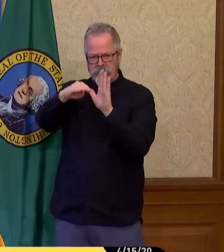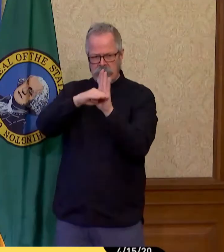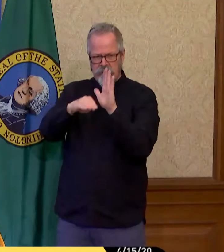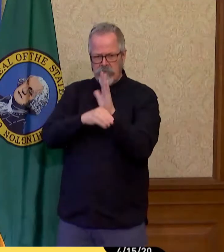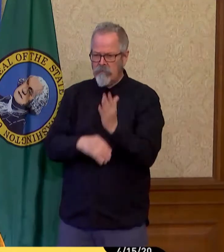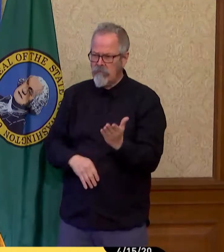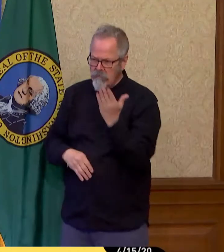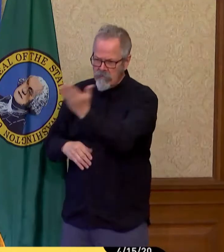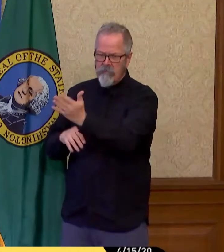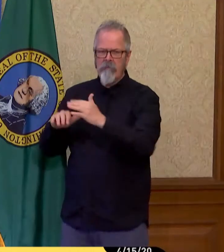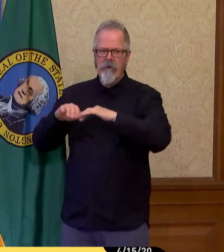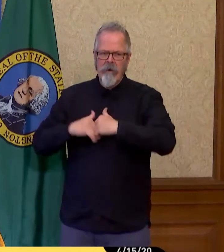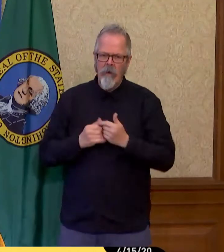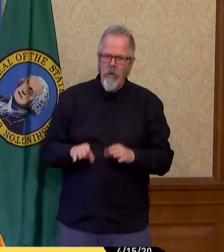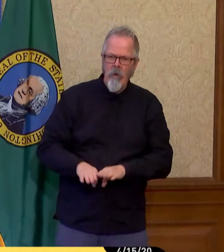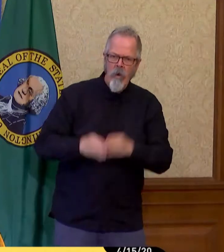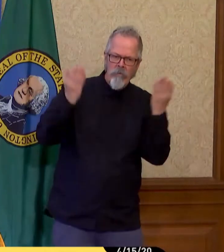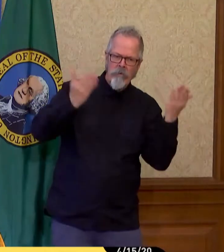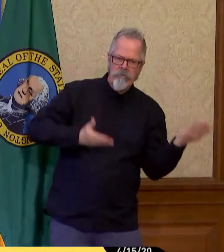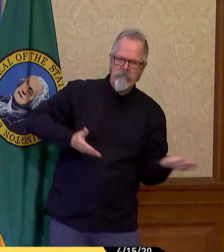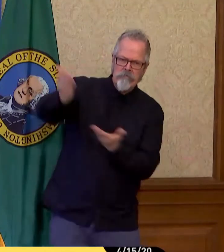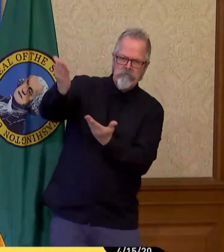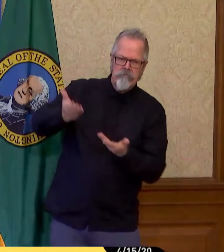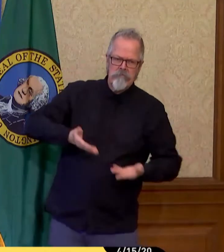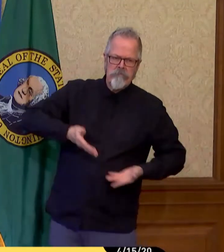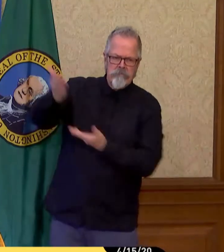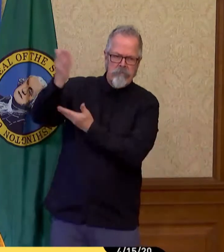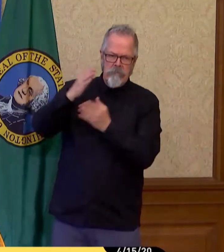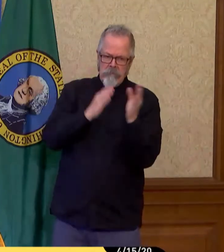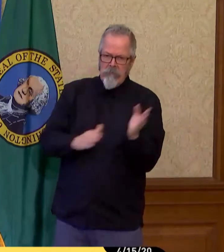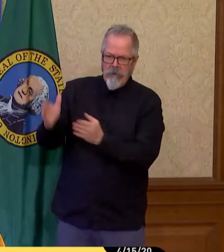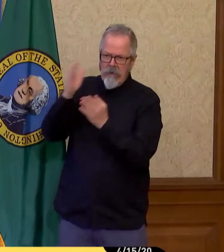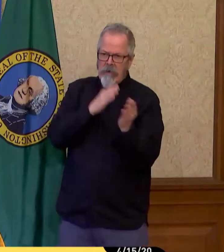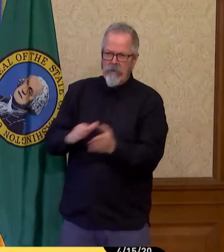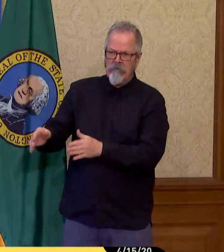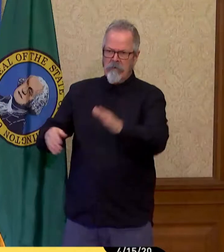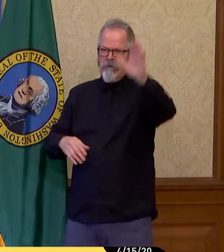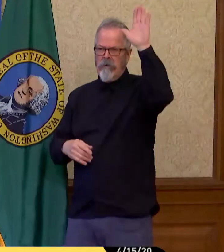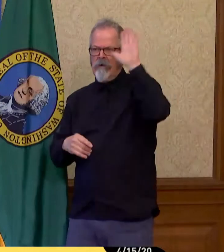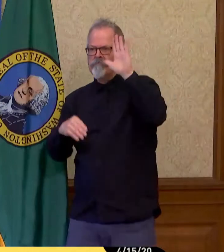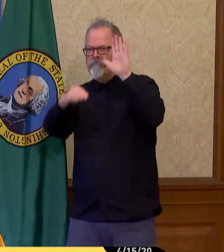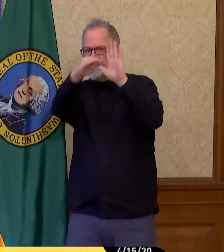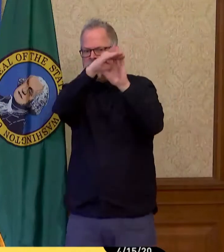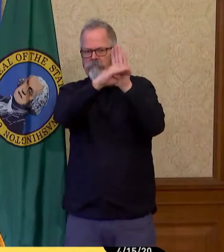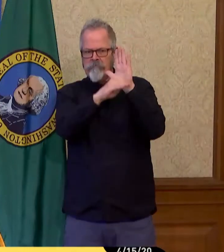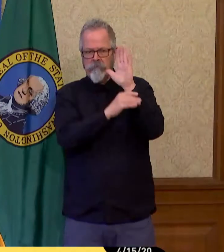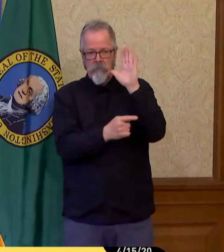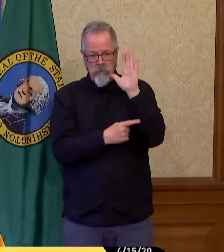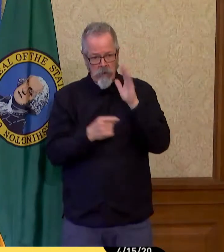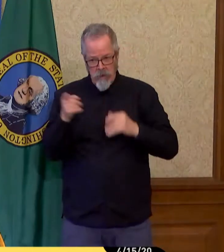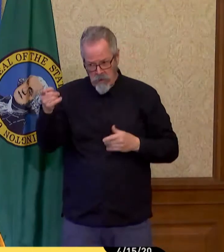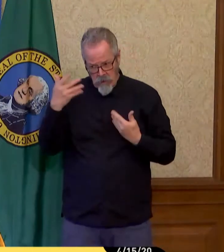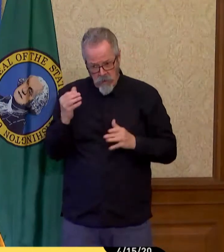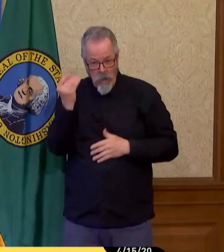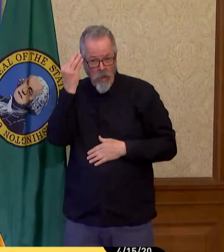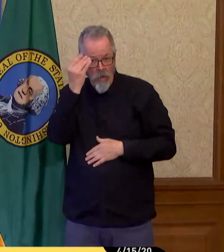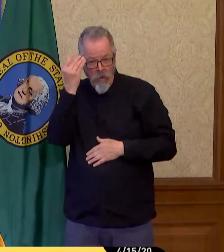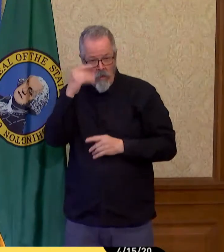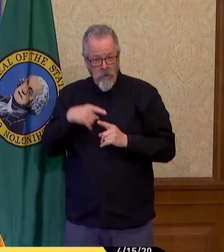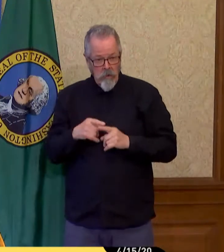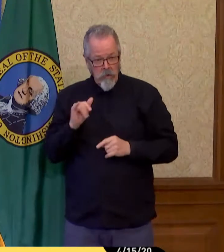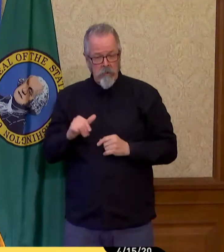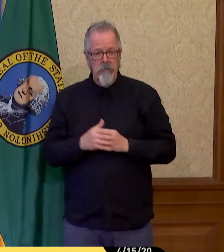And secondly, as of this hour, 10 inmates at Monroe Correctional Complex have now tested positive for